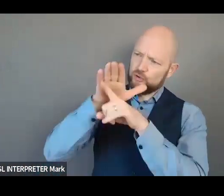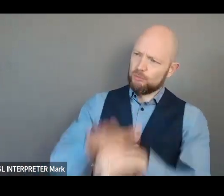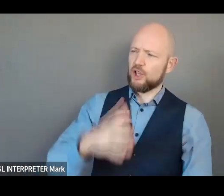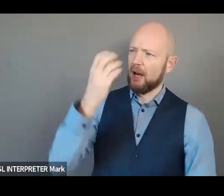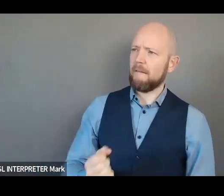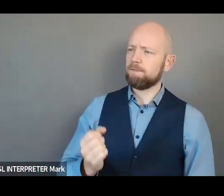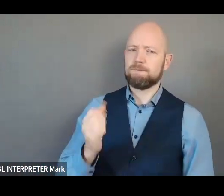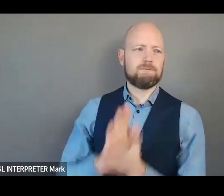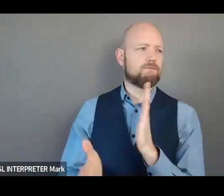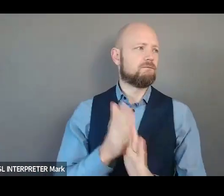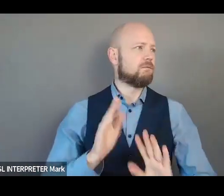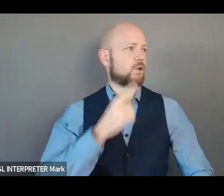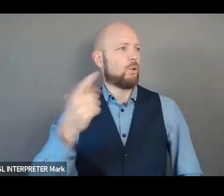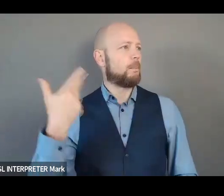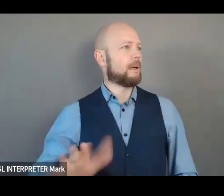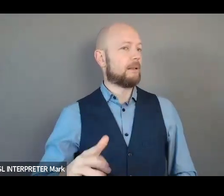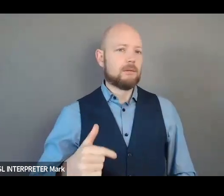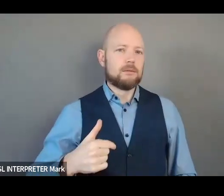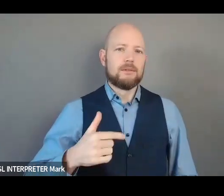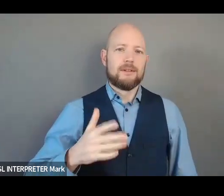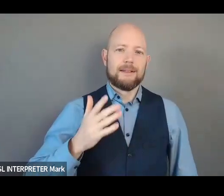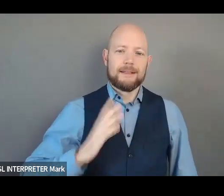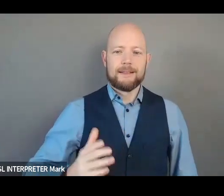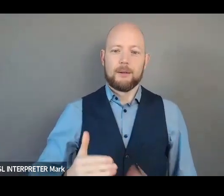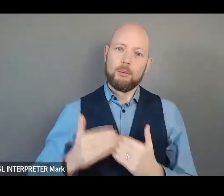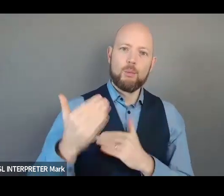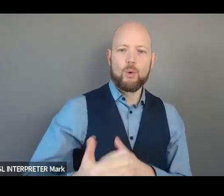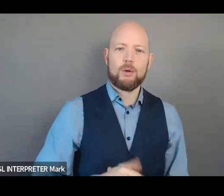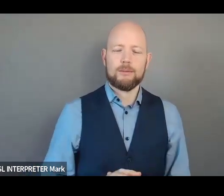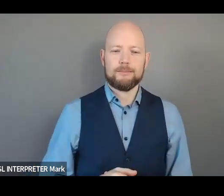up thinking. So employers are filling a gap that is being left by the